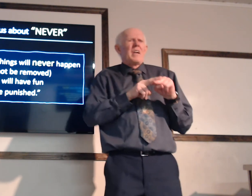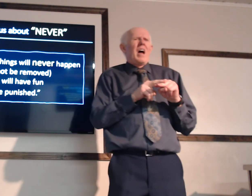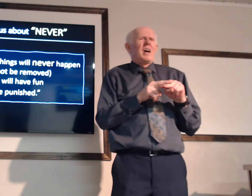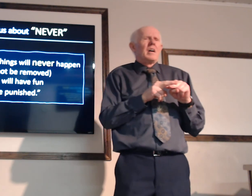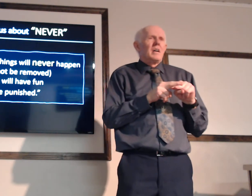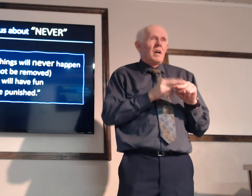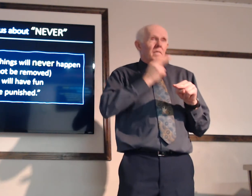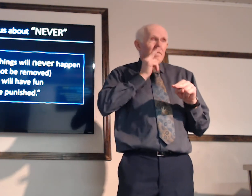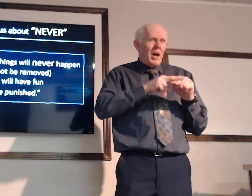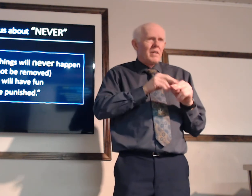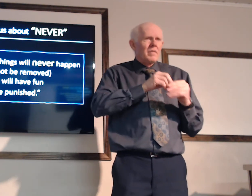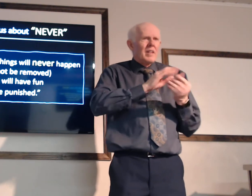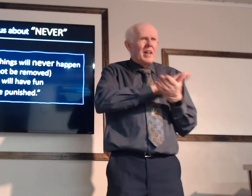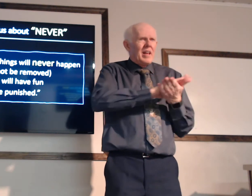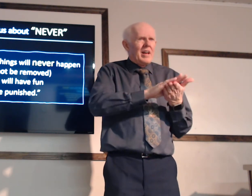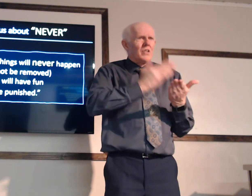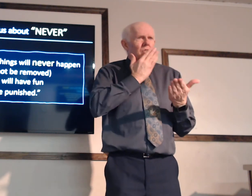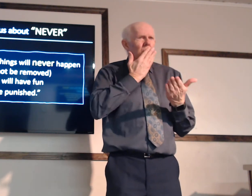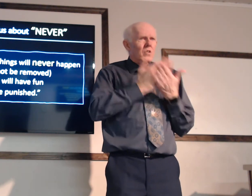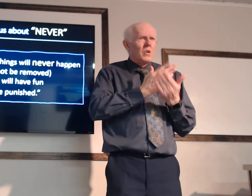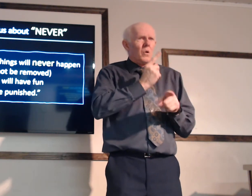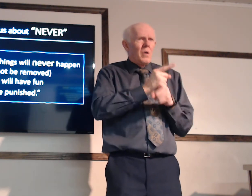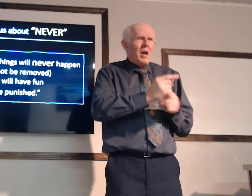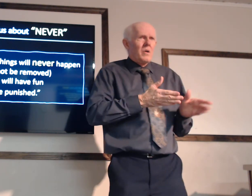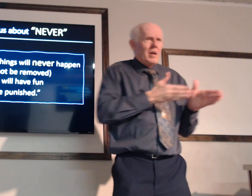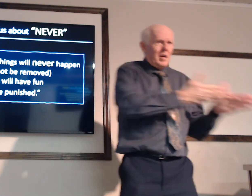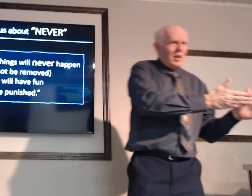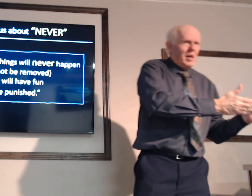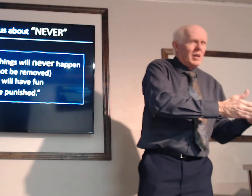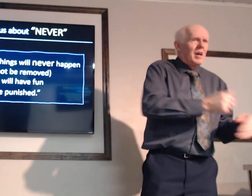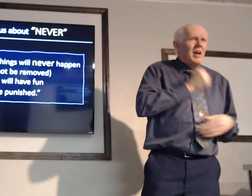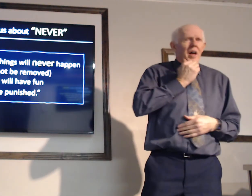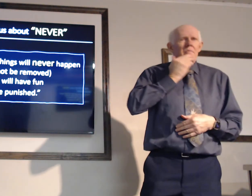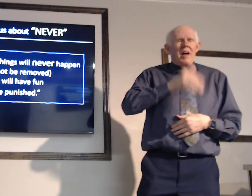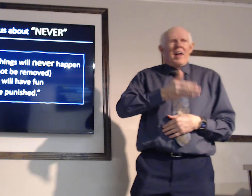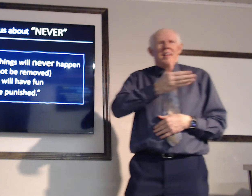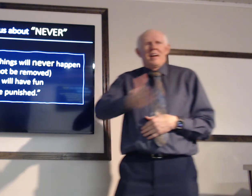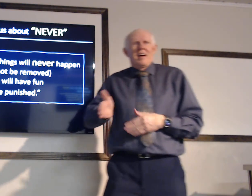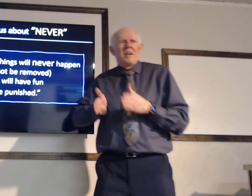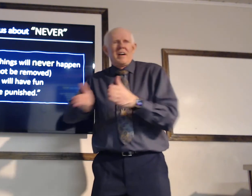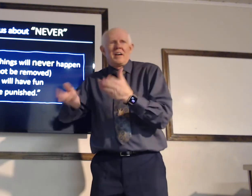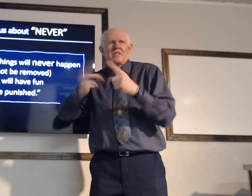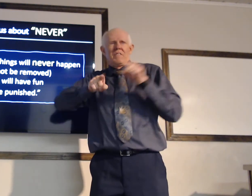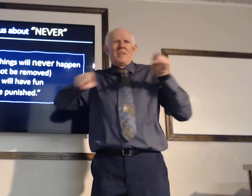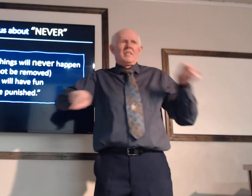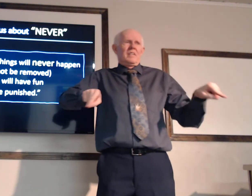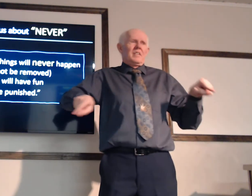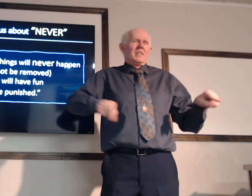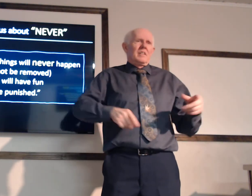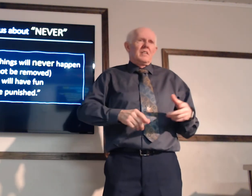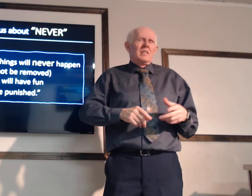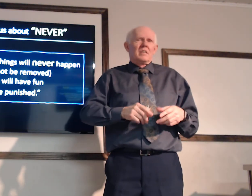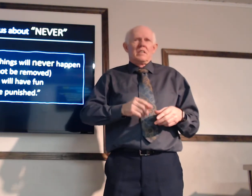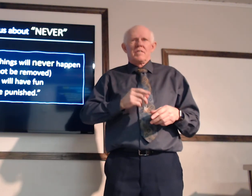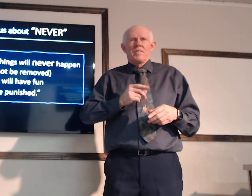We think we'll have fun, we'll be nice and good and do things in the right way. And so other people think bad